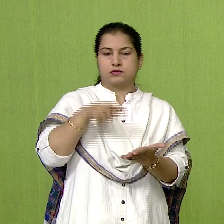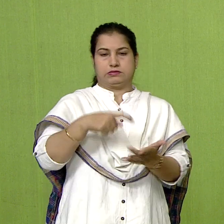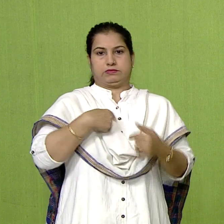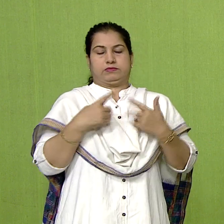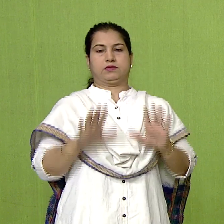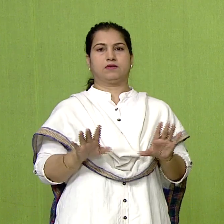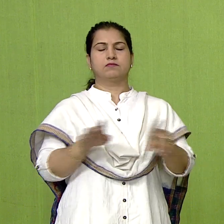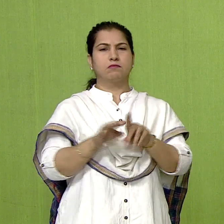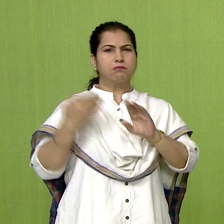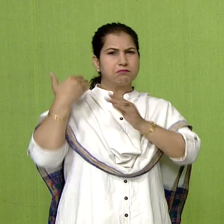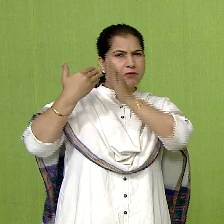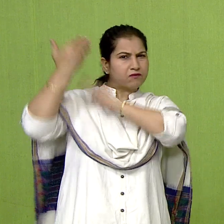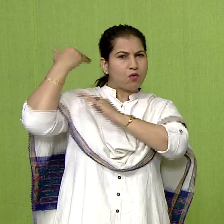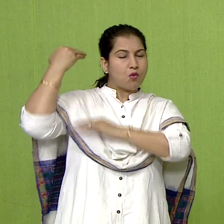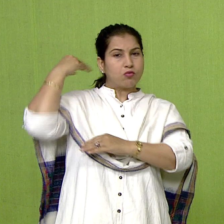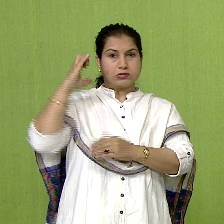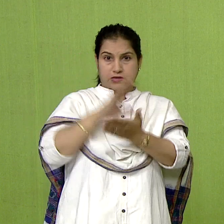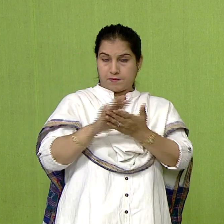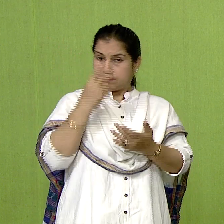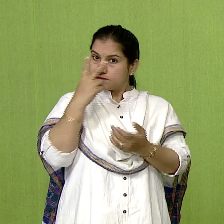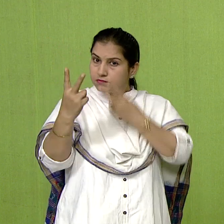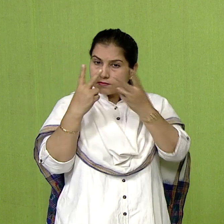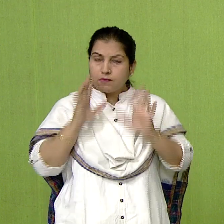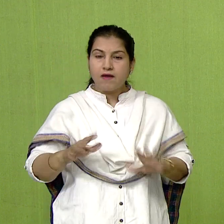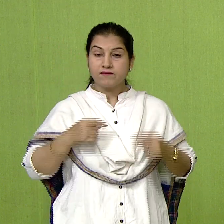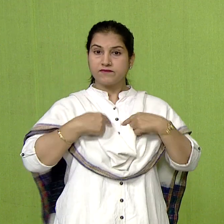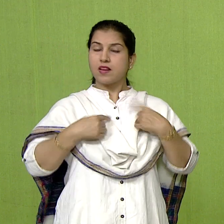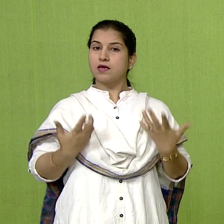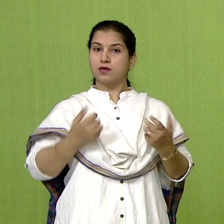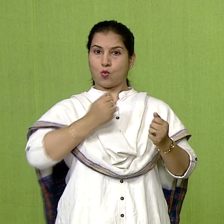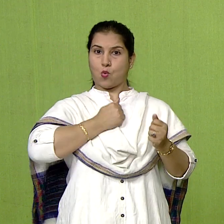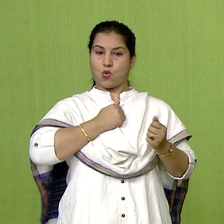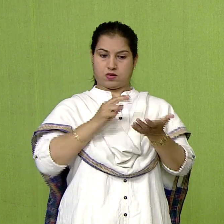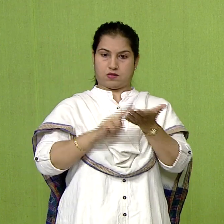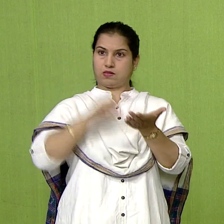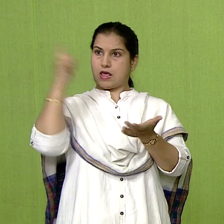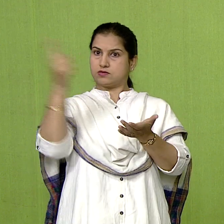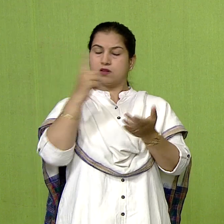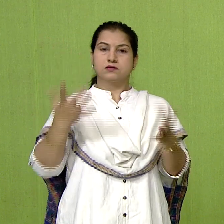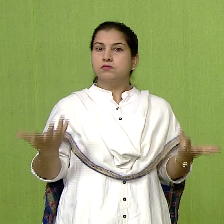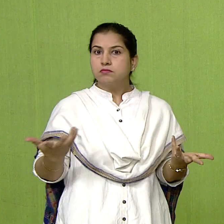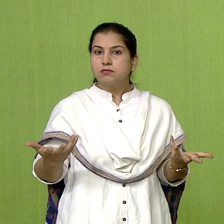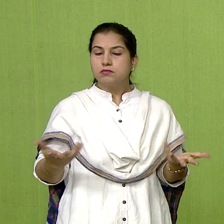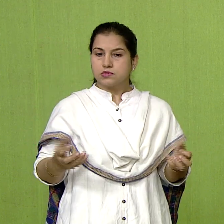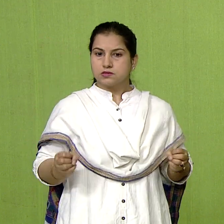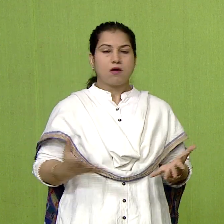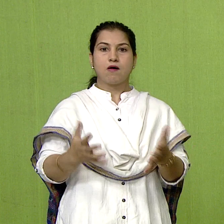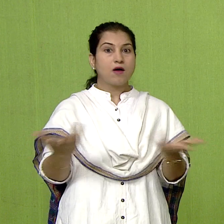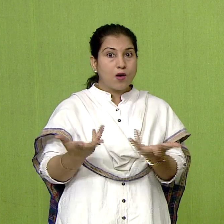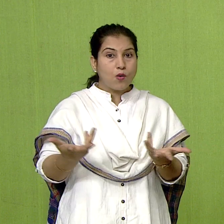As we have seen in previous chapters, the feelings of nationalism was born with the beginning